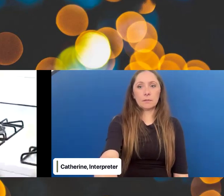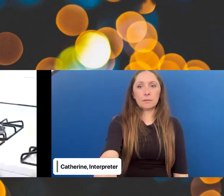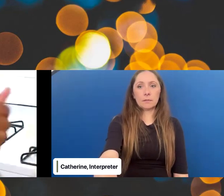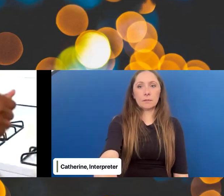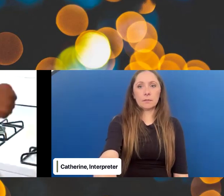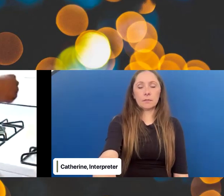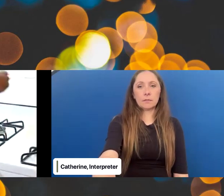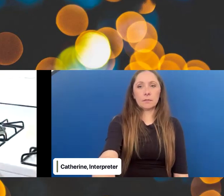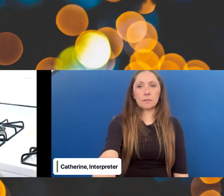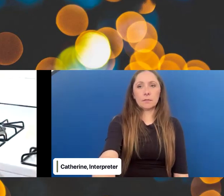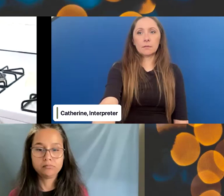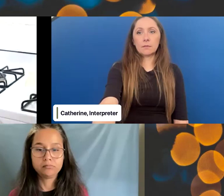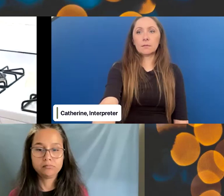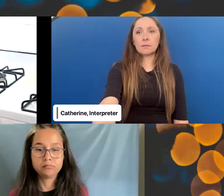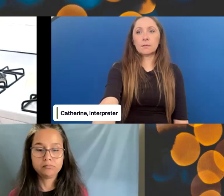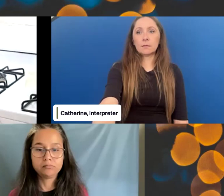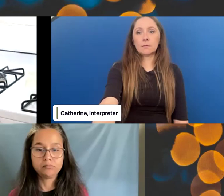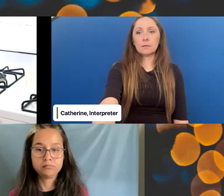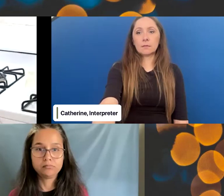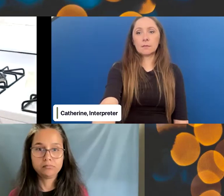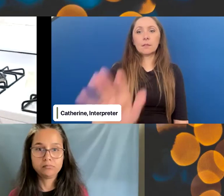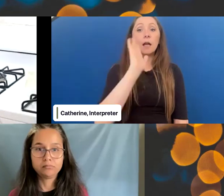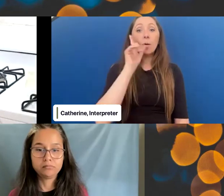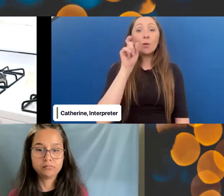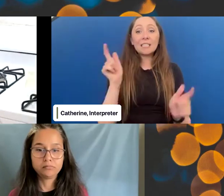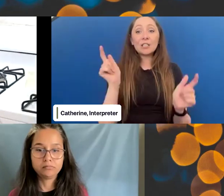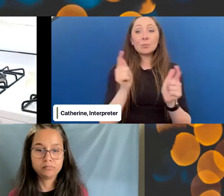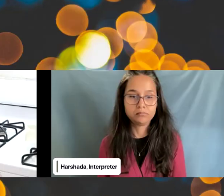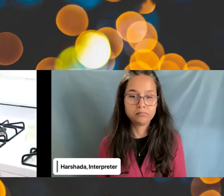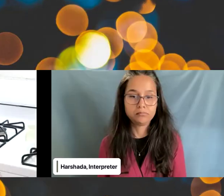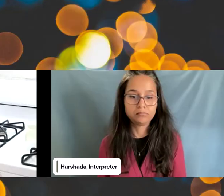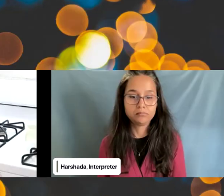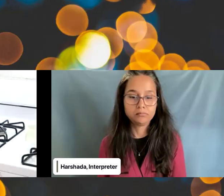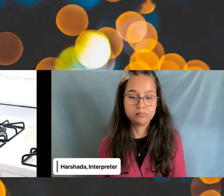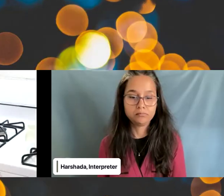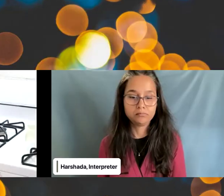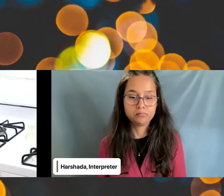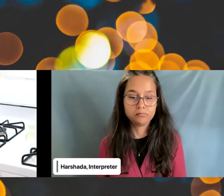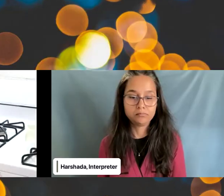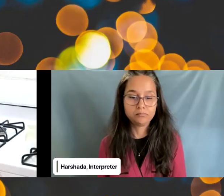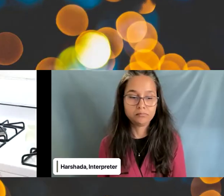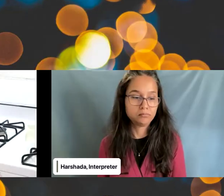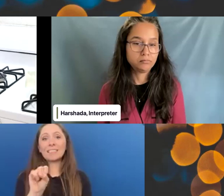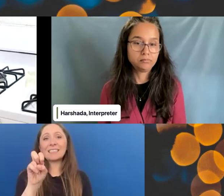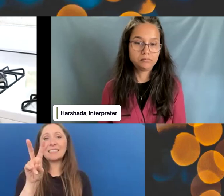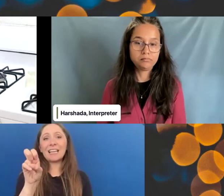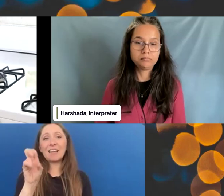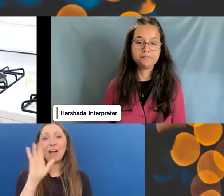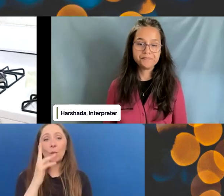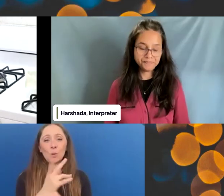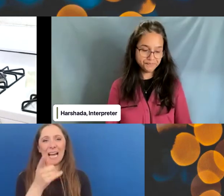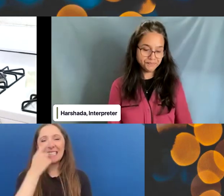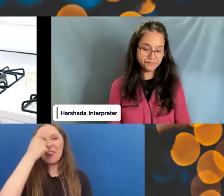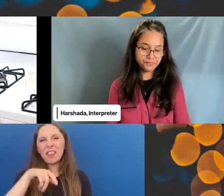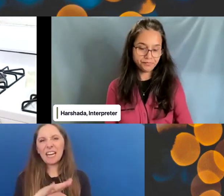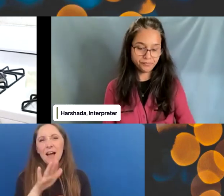Okay, so you're going to need a little small bowl, a sieve. I'm just going to use this because it's thin enough to